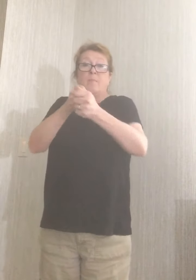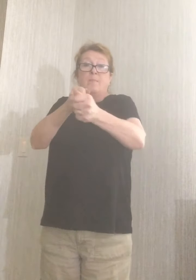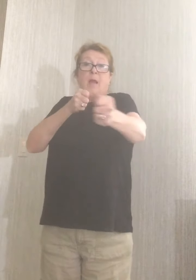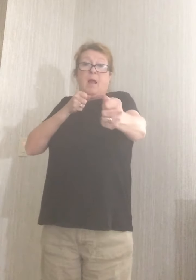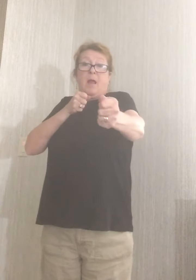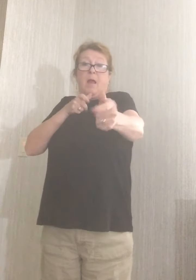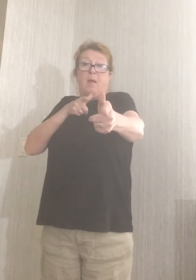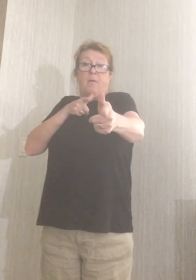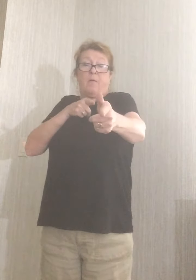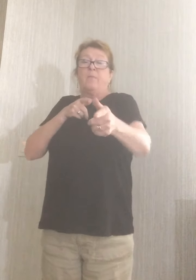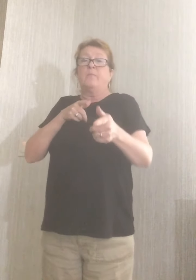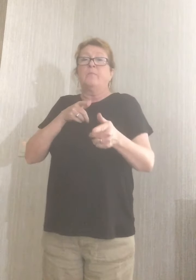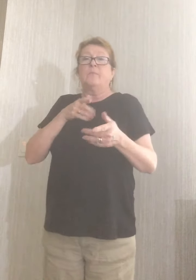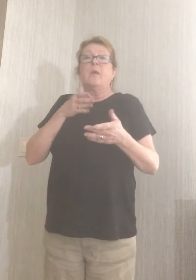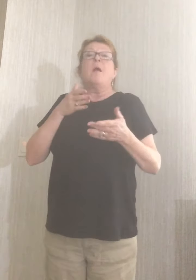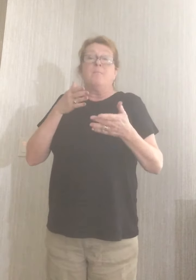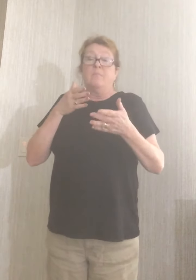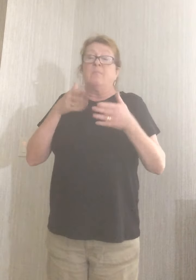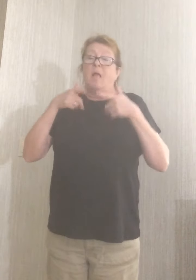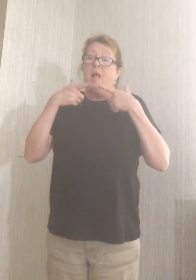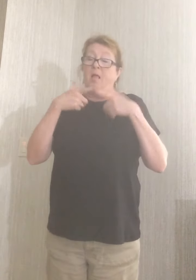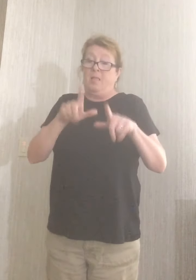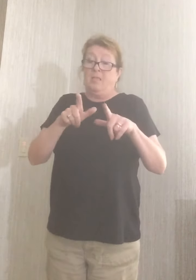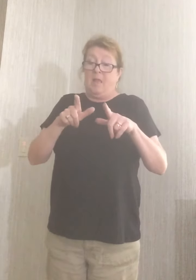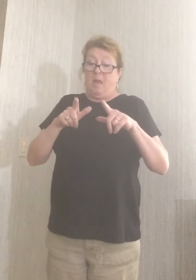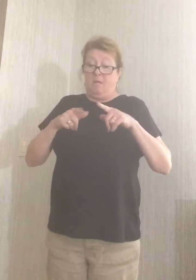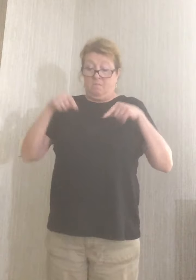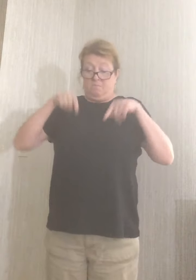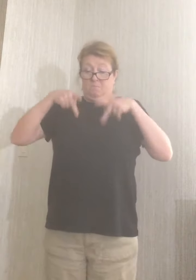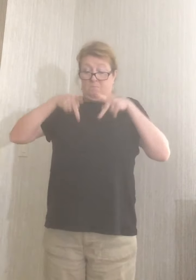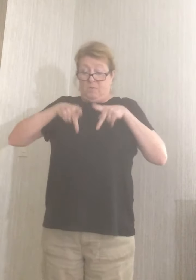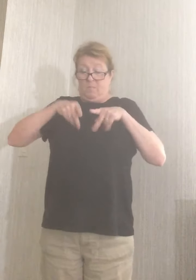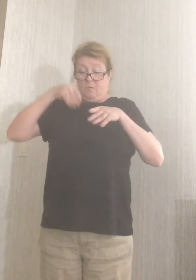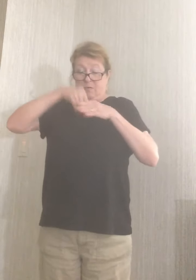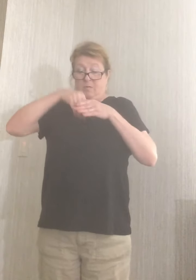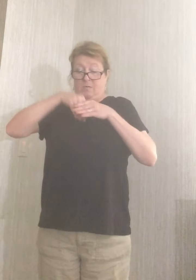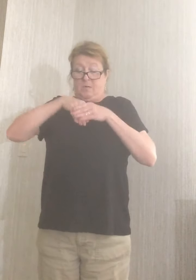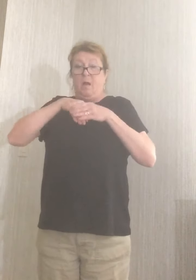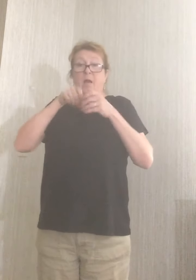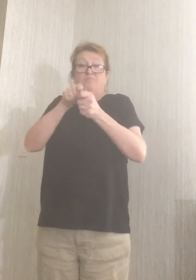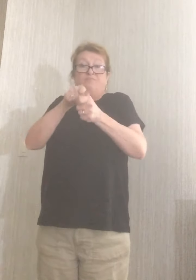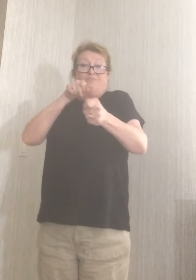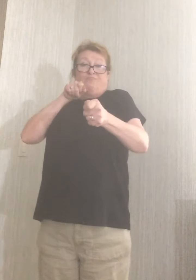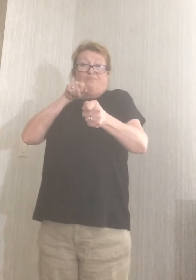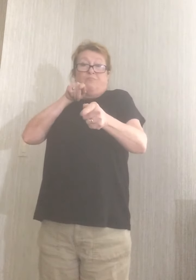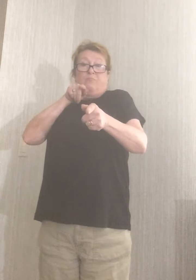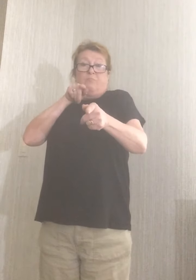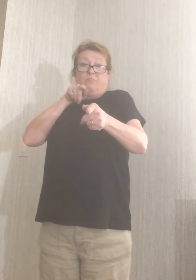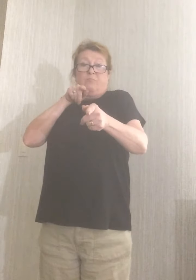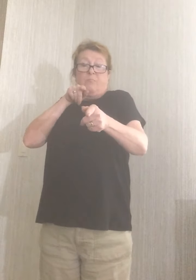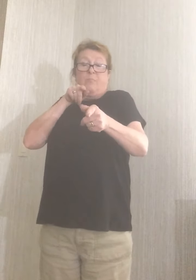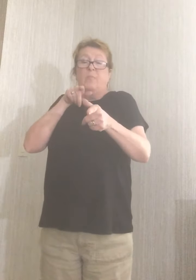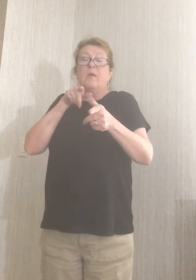shoot arrows down onto their enemies. But it also means that the rooms are